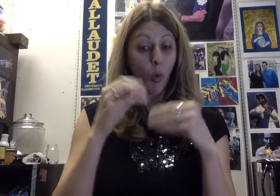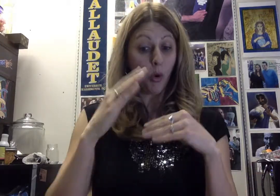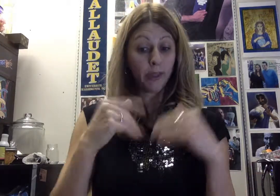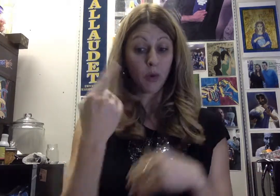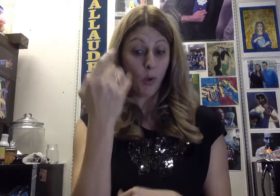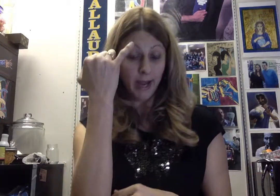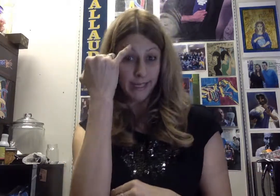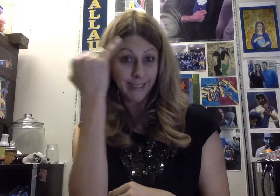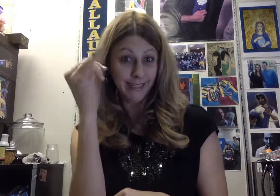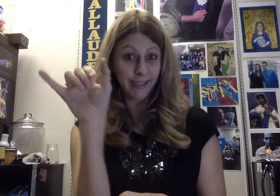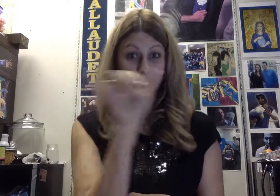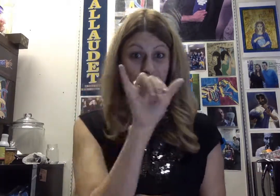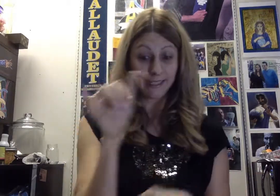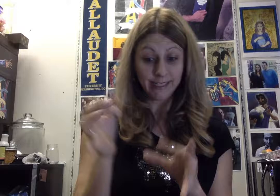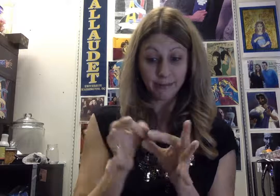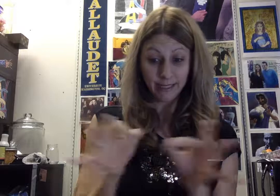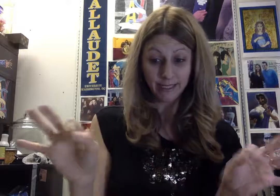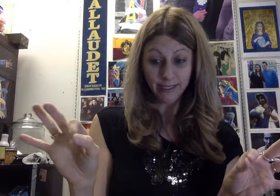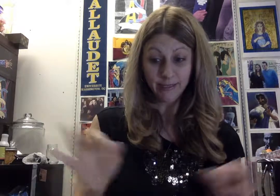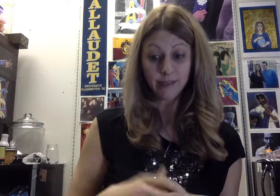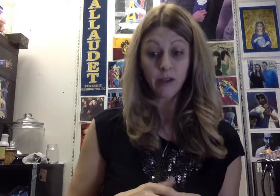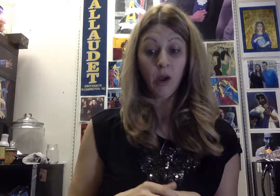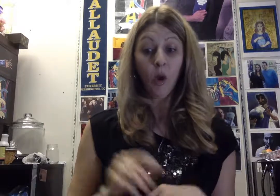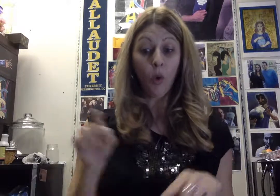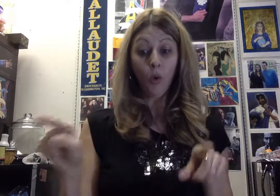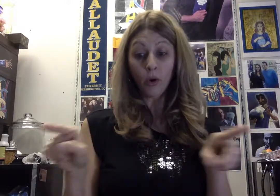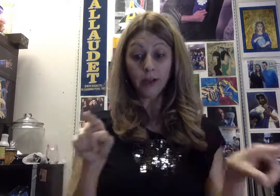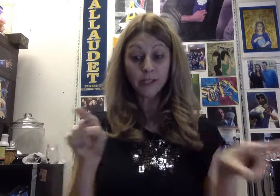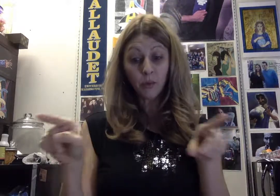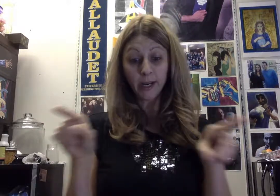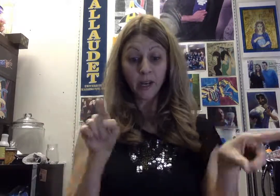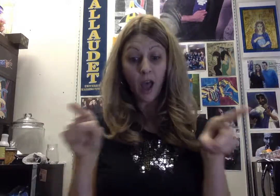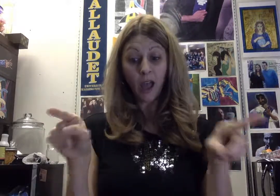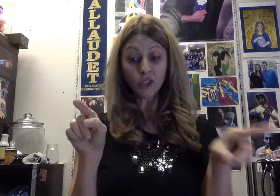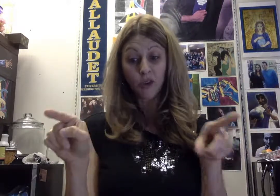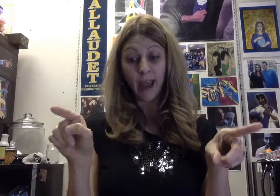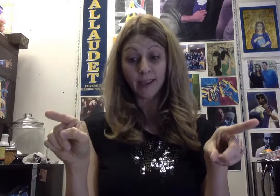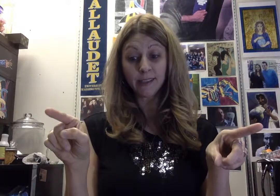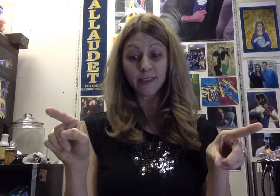more than one idea that's in the same sentence, or it's a way to contrast